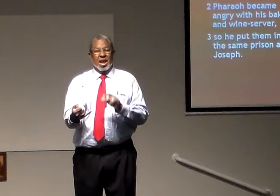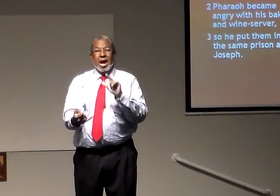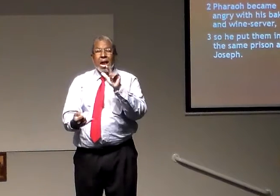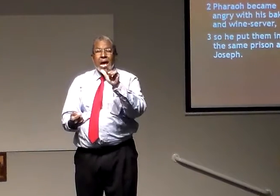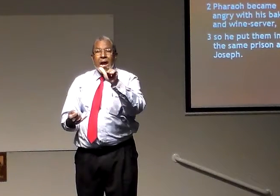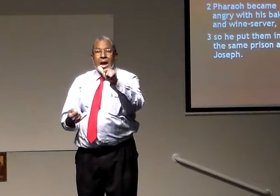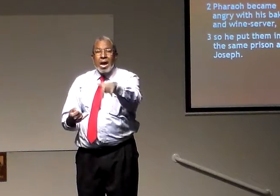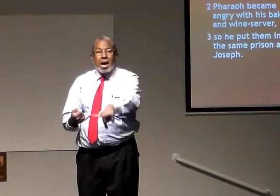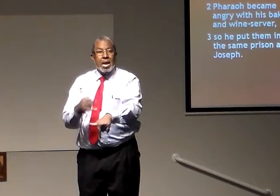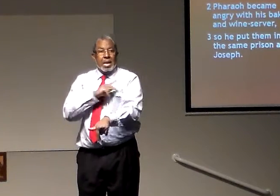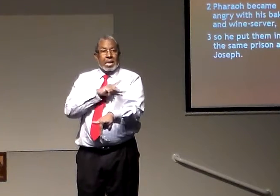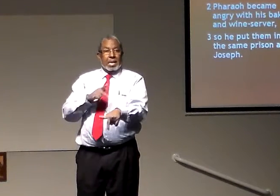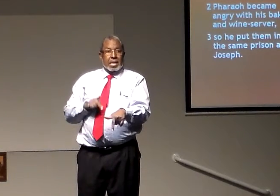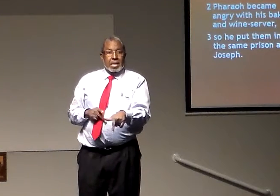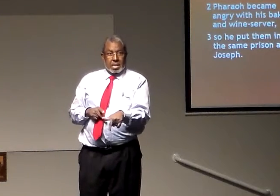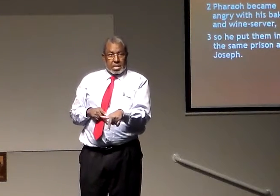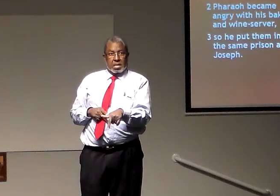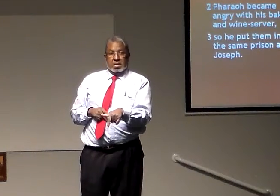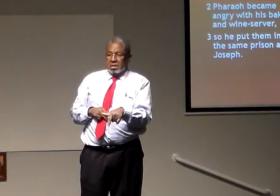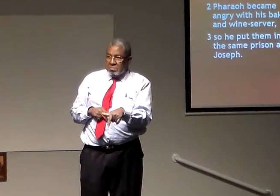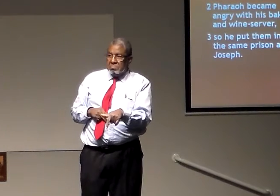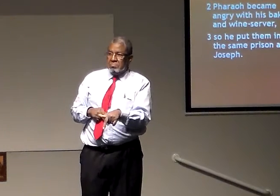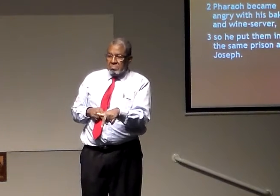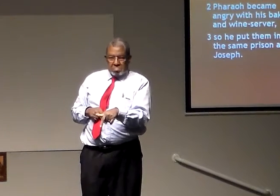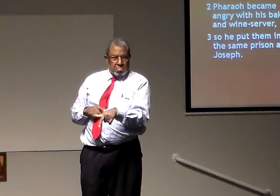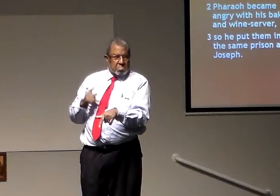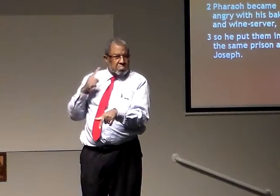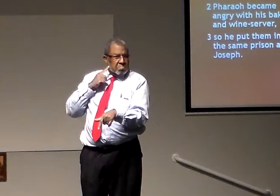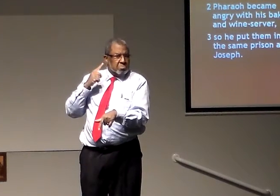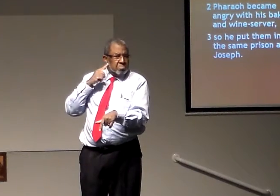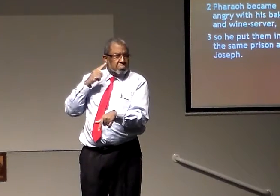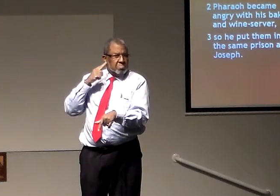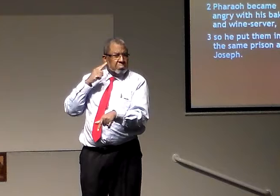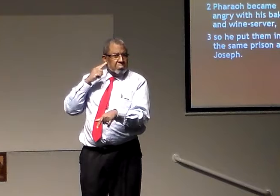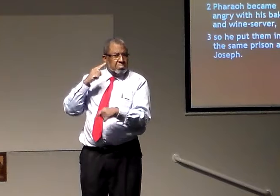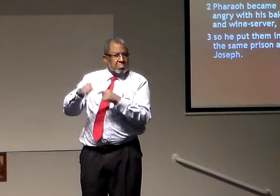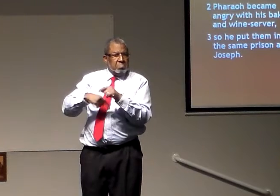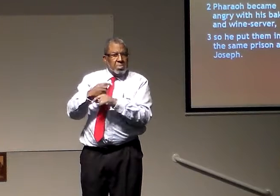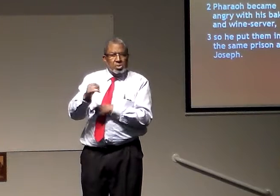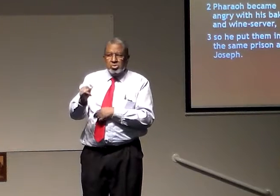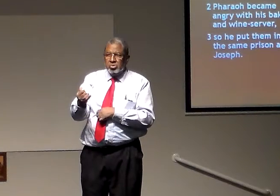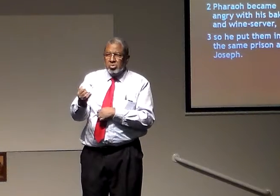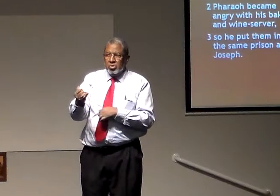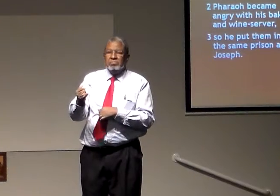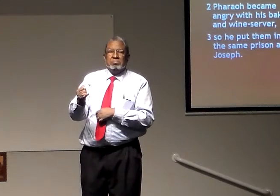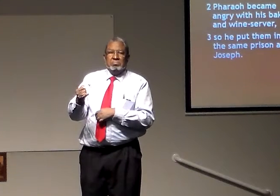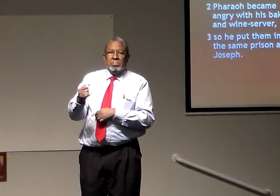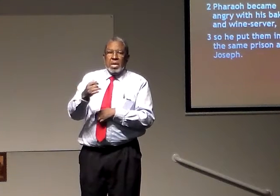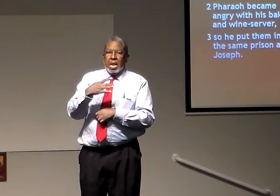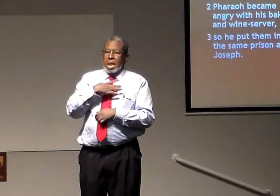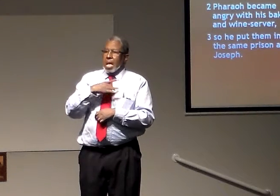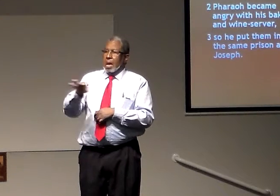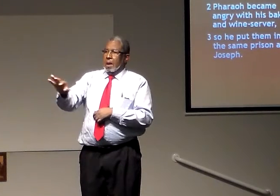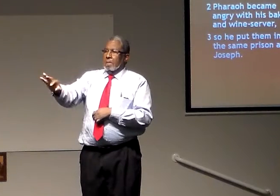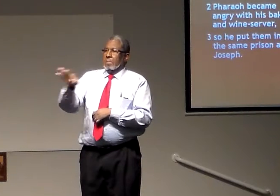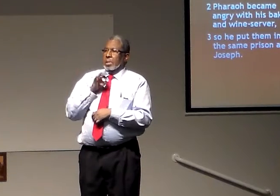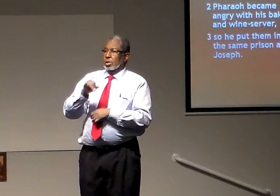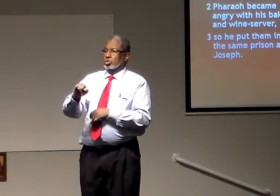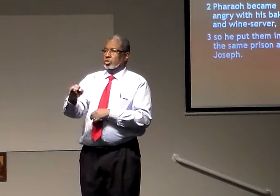in the same prison. Later, the king heard about, Joseph.